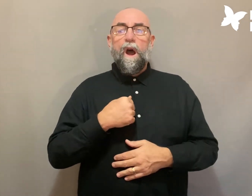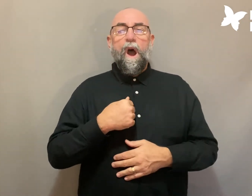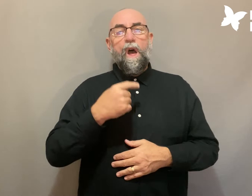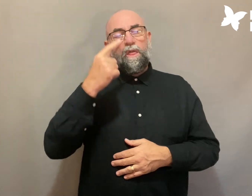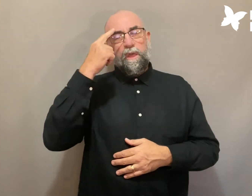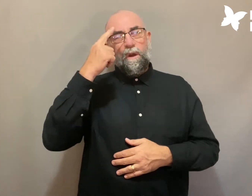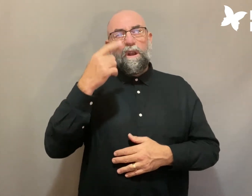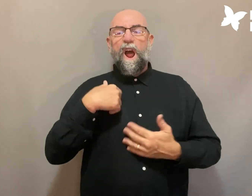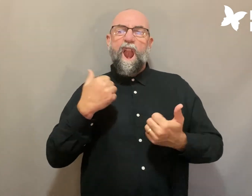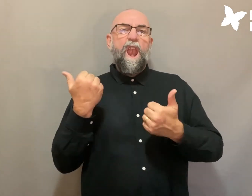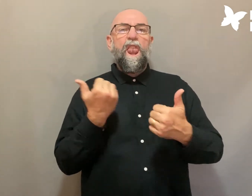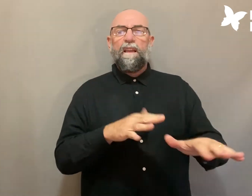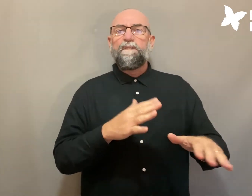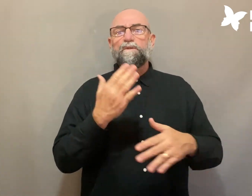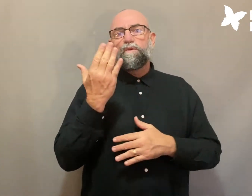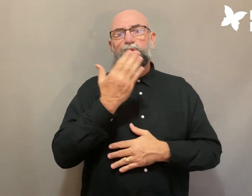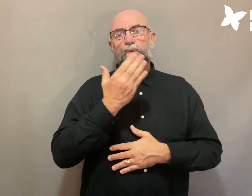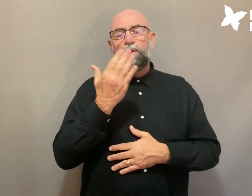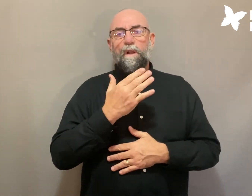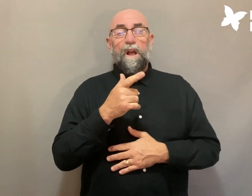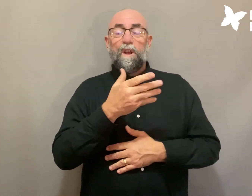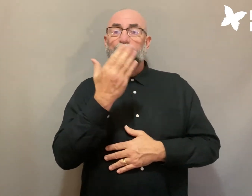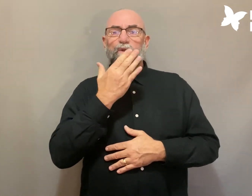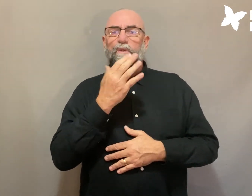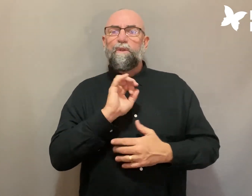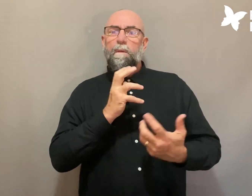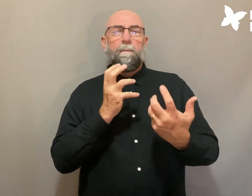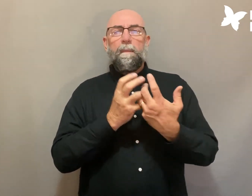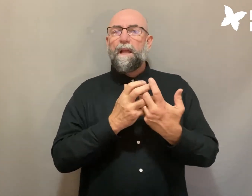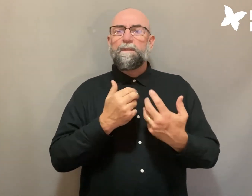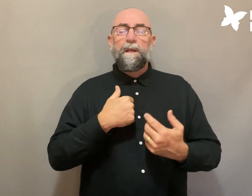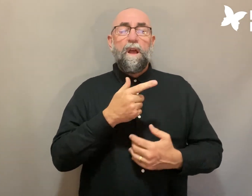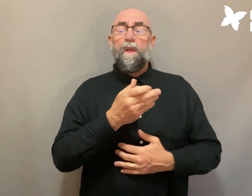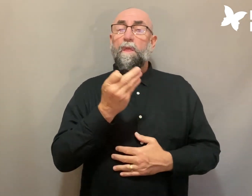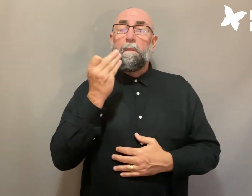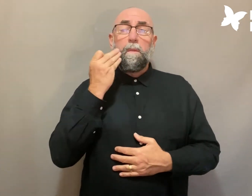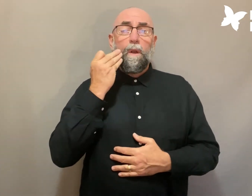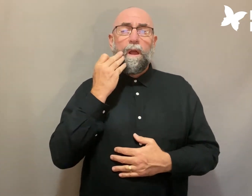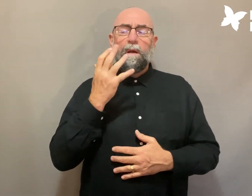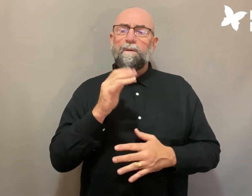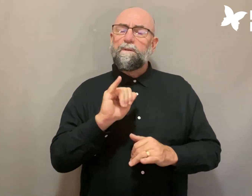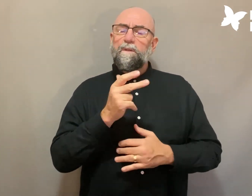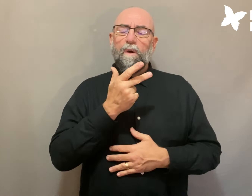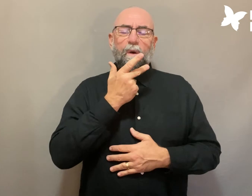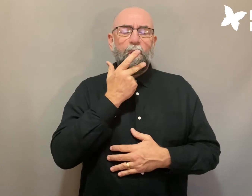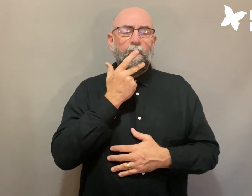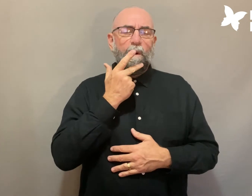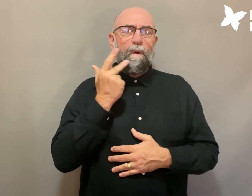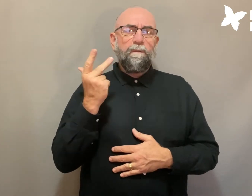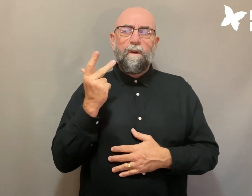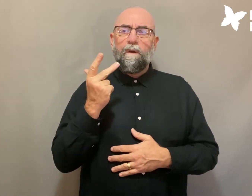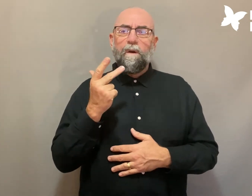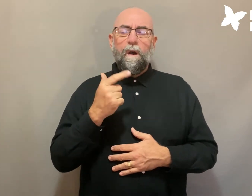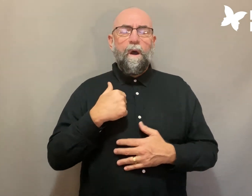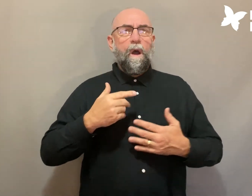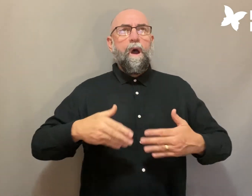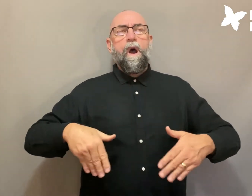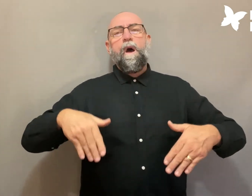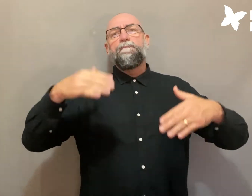school. It wasn't the place for me. The bullying was becoming overwhelming to the point that